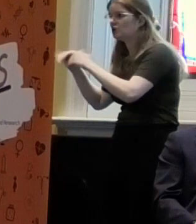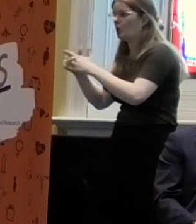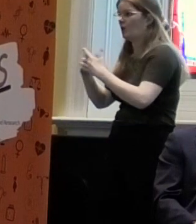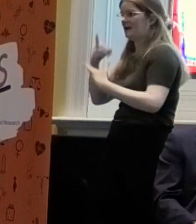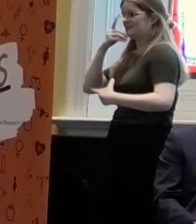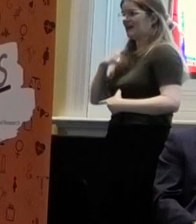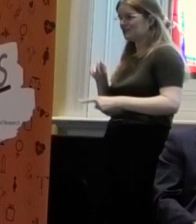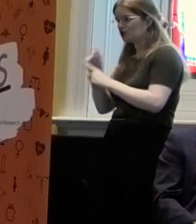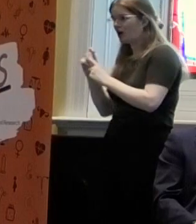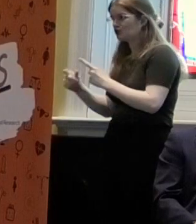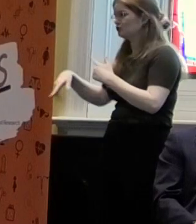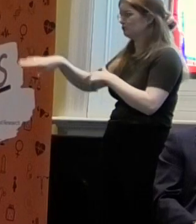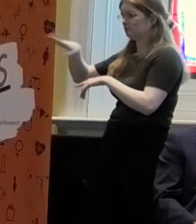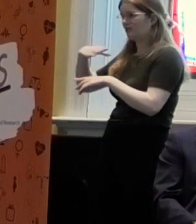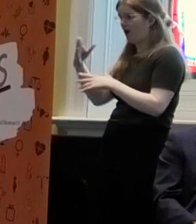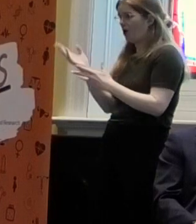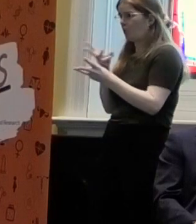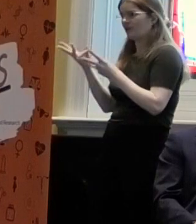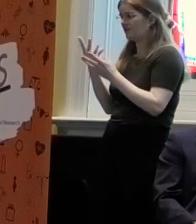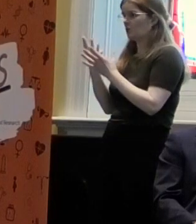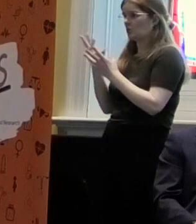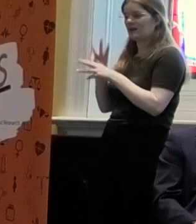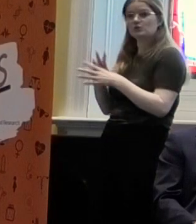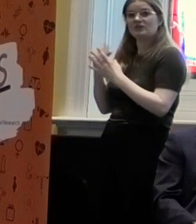dietitians, that also contribute really well.